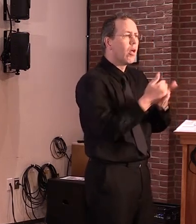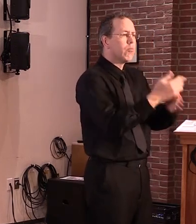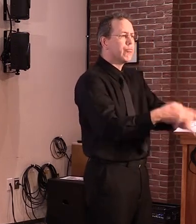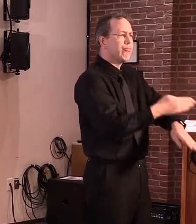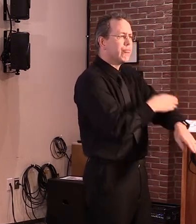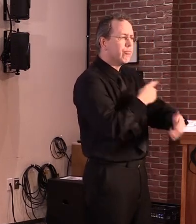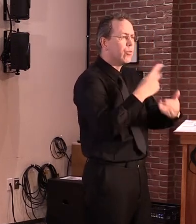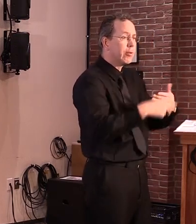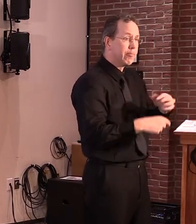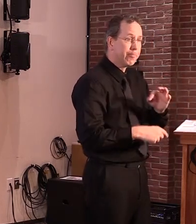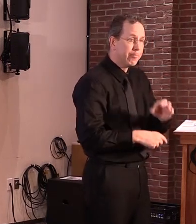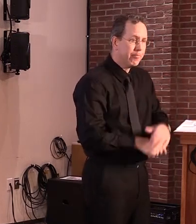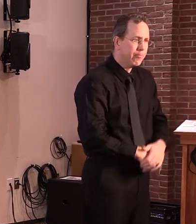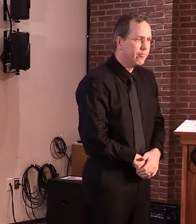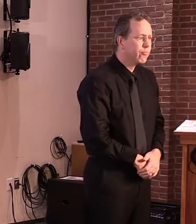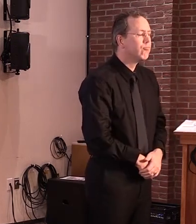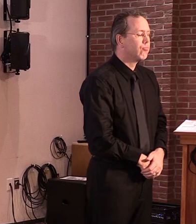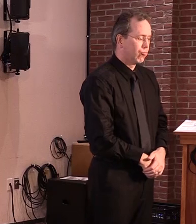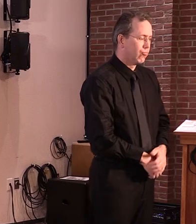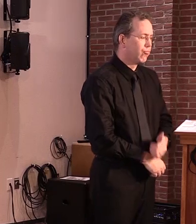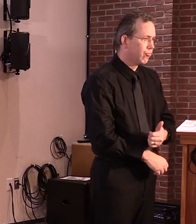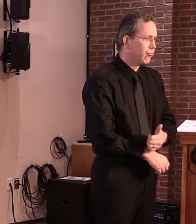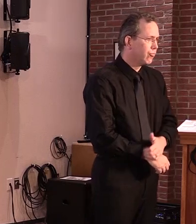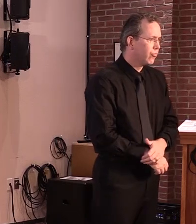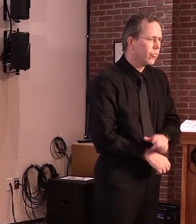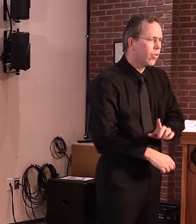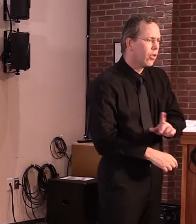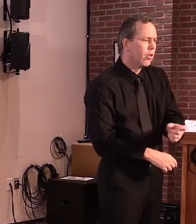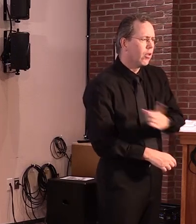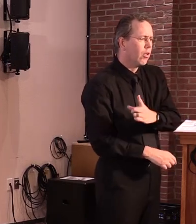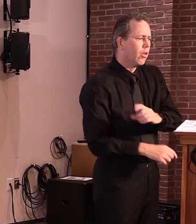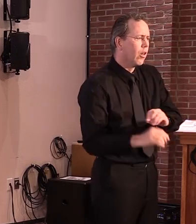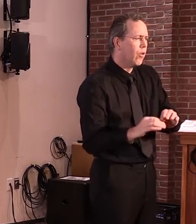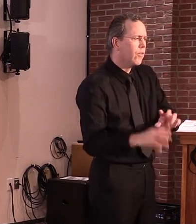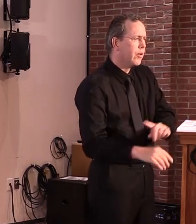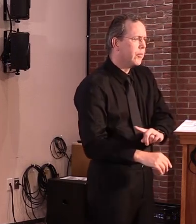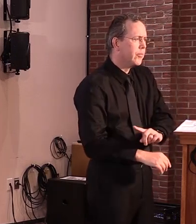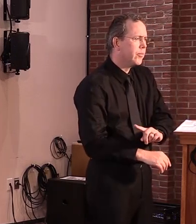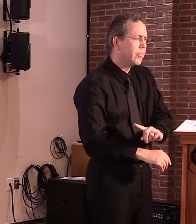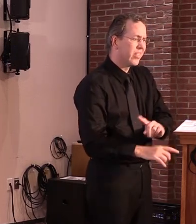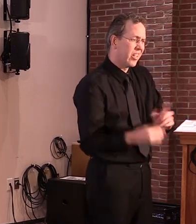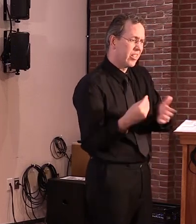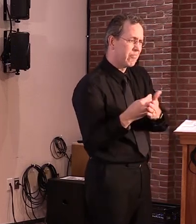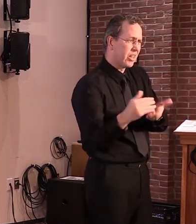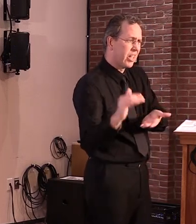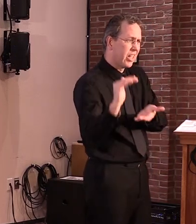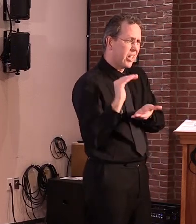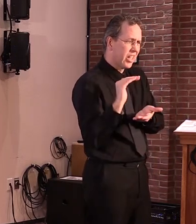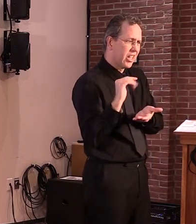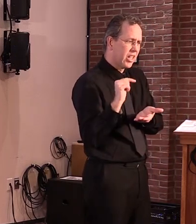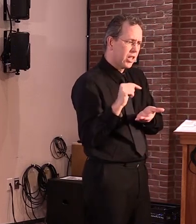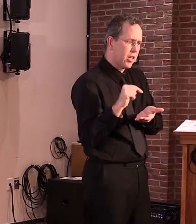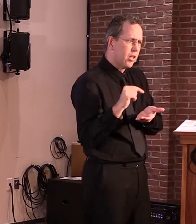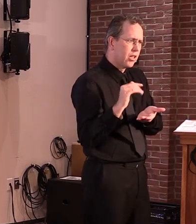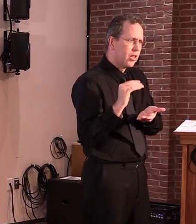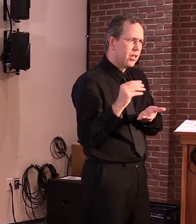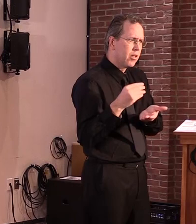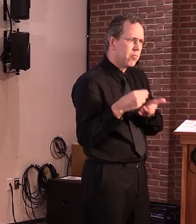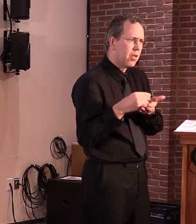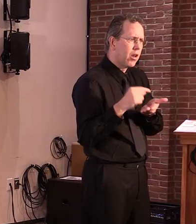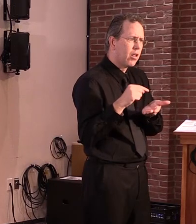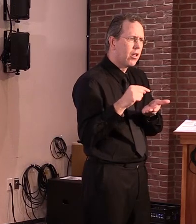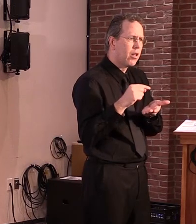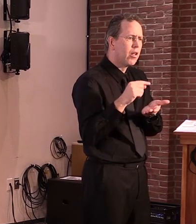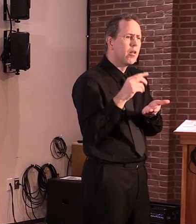Could you clarify what funding the state is providing right now? Because what I'm hearing is the Vermont Food Bank has said